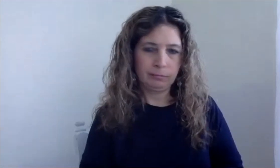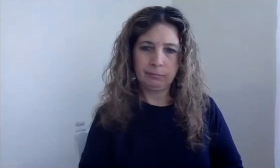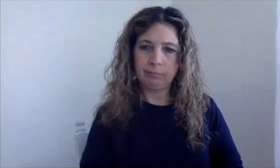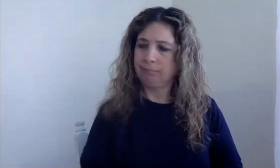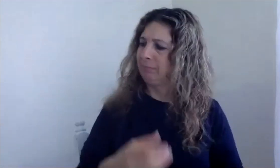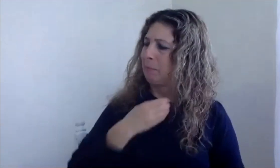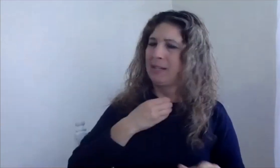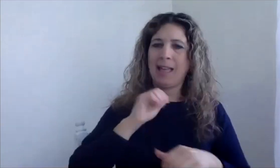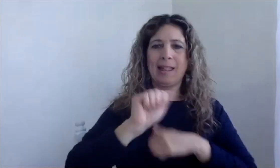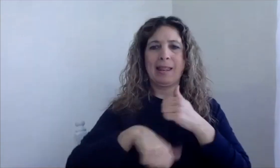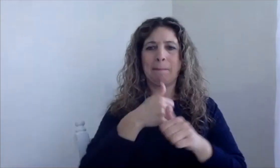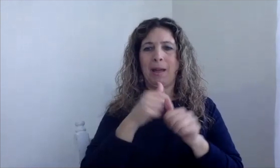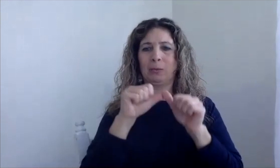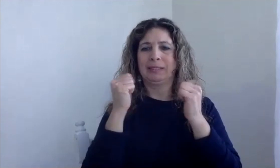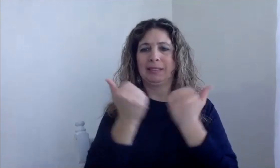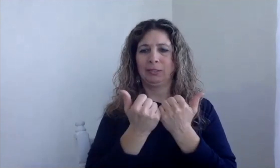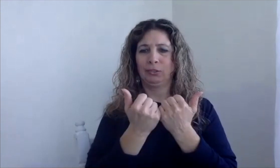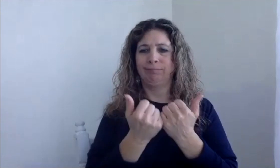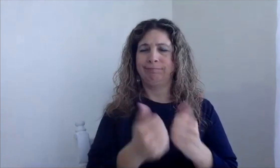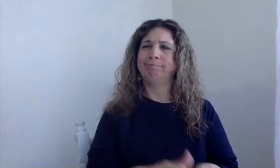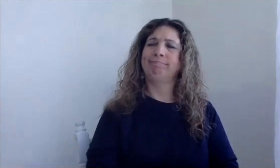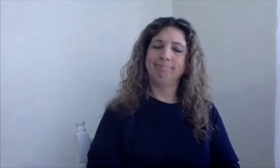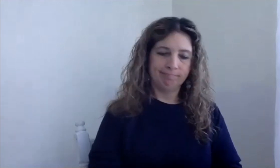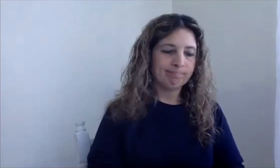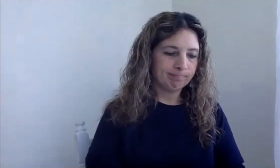Alumni Association. She wanted to tell us what they were.